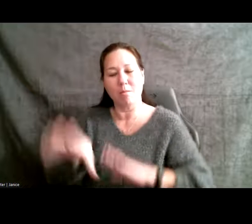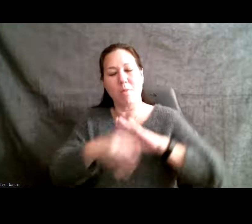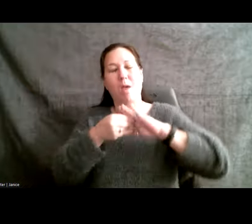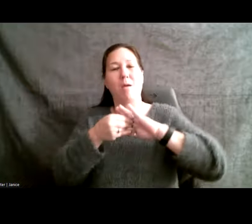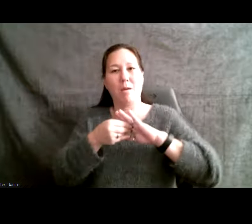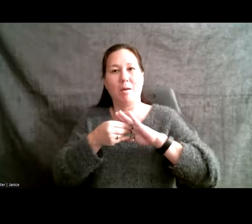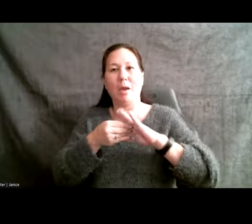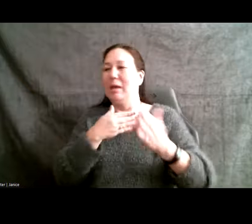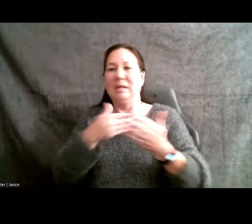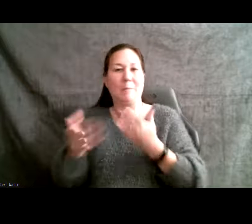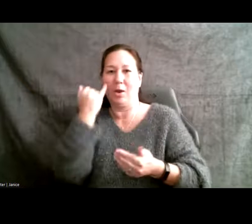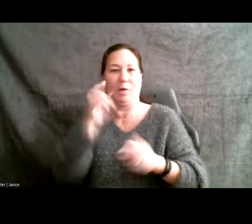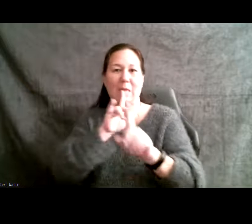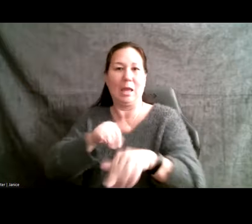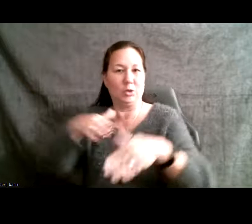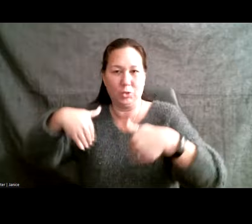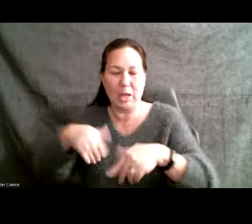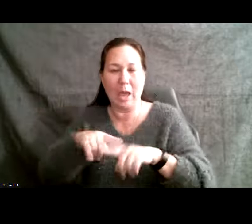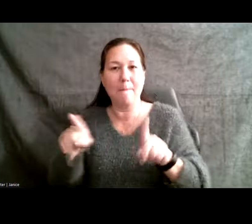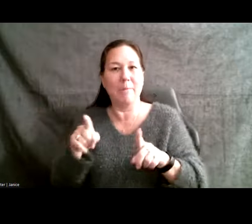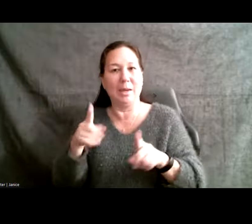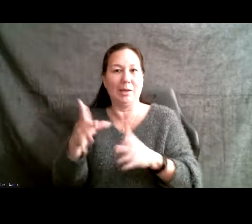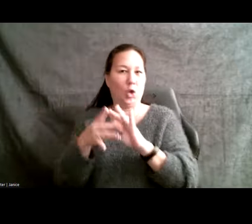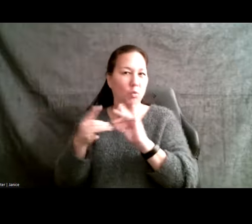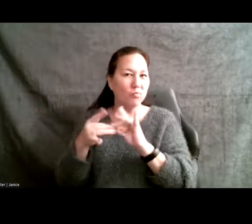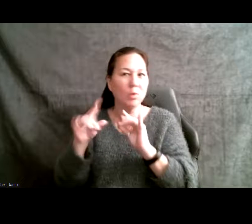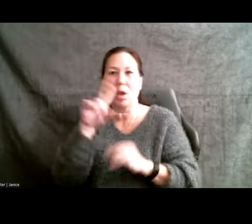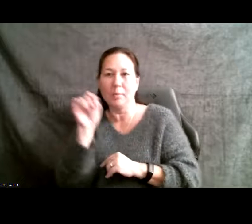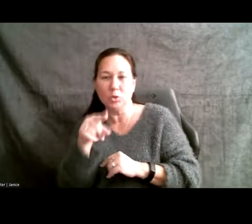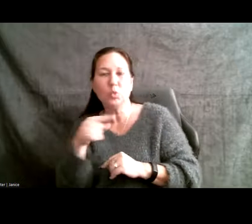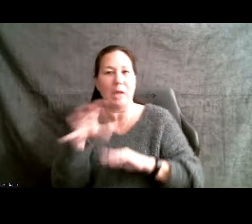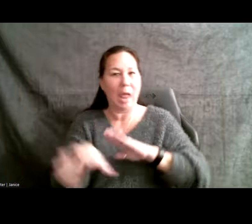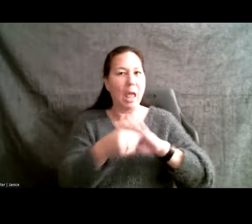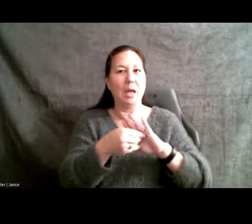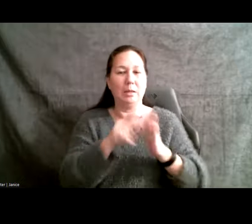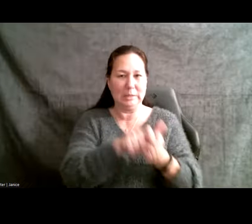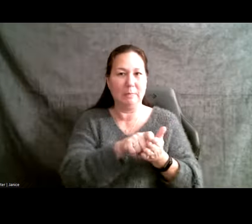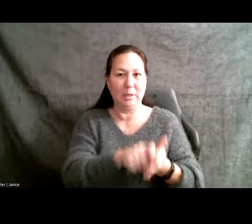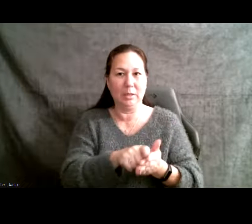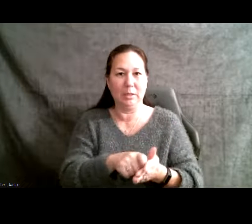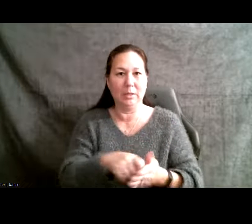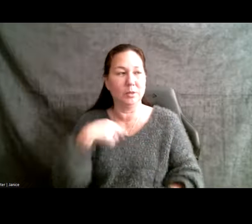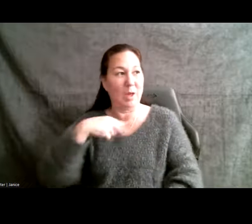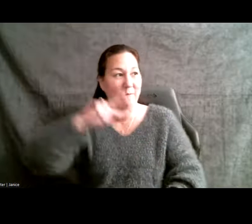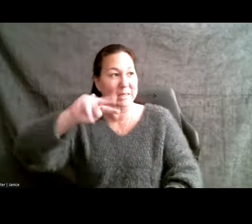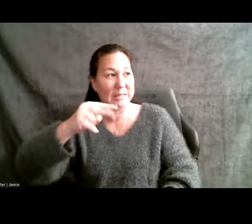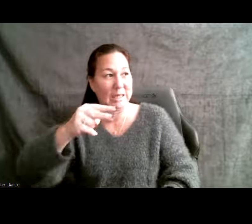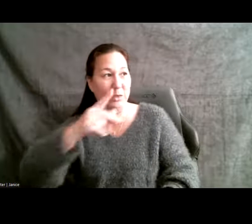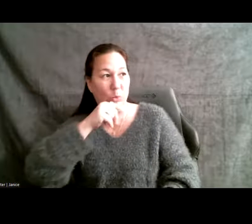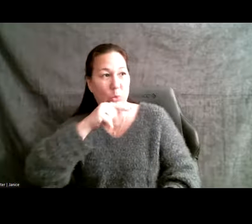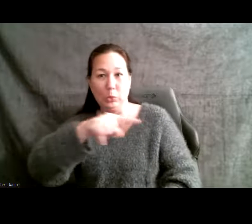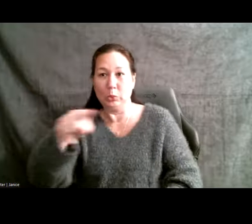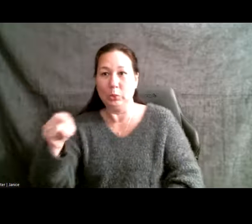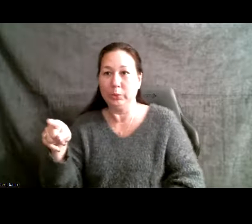those questions that were posed. And do I have a second for that? Namrata, I see that you've.